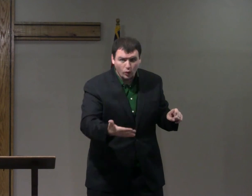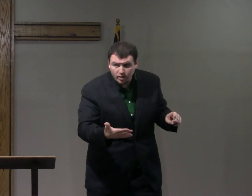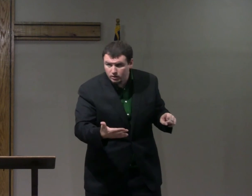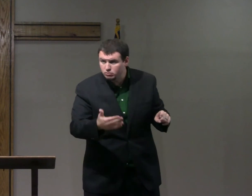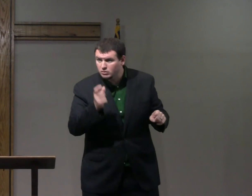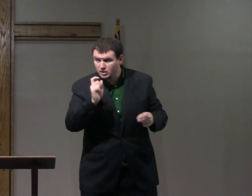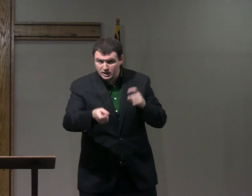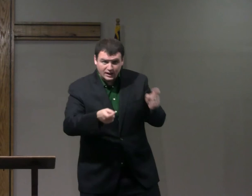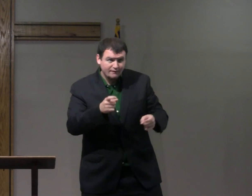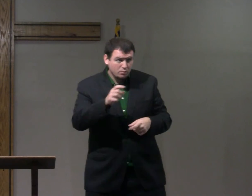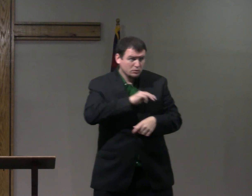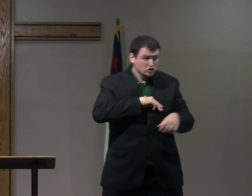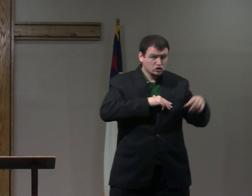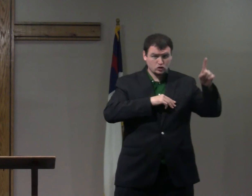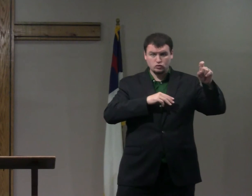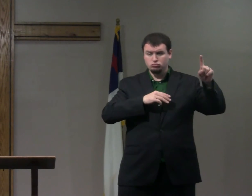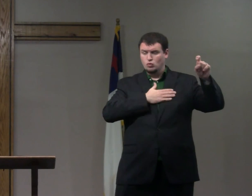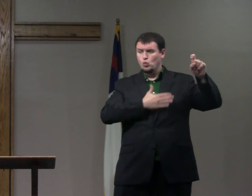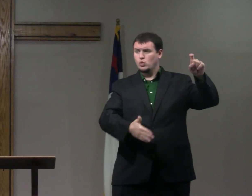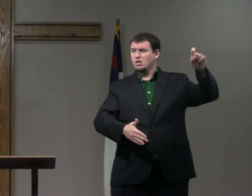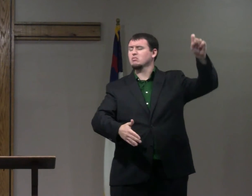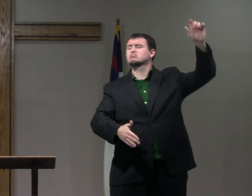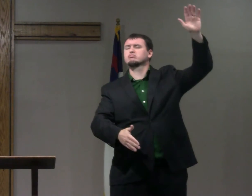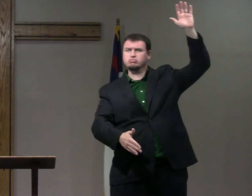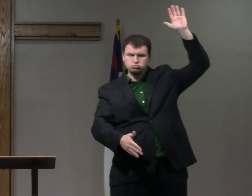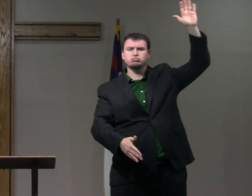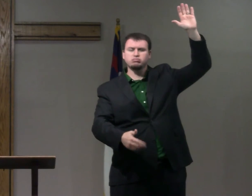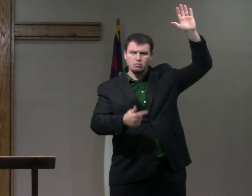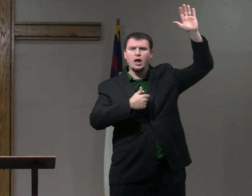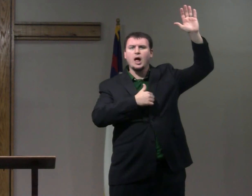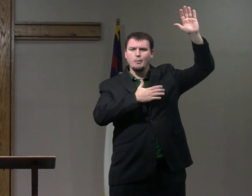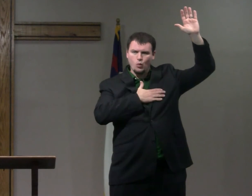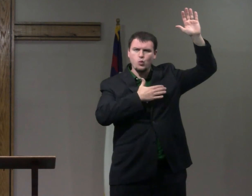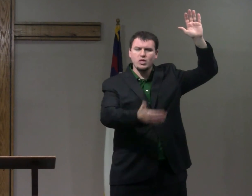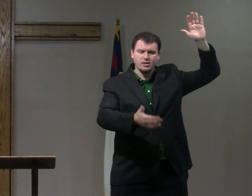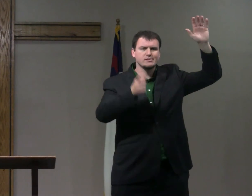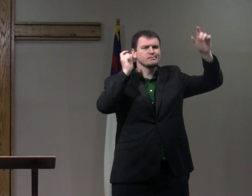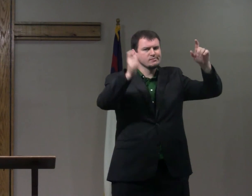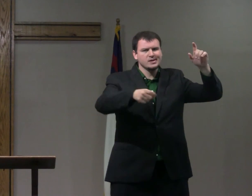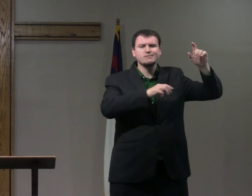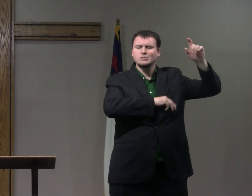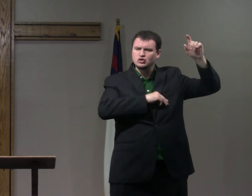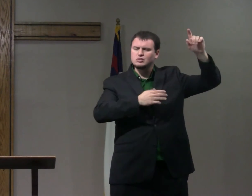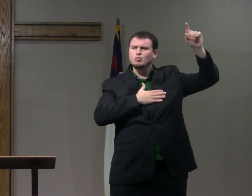I'm asking you, are you willing to give? You say, yes, I'm willing to give.